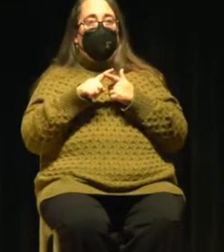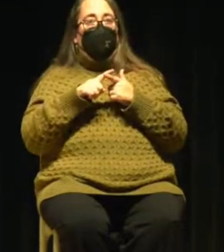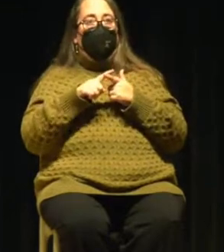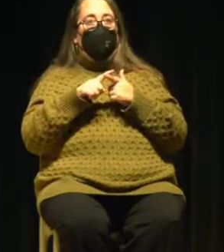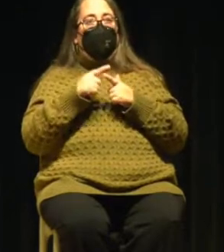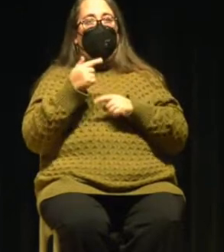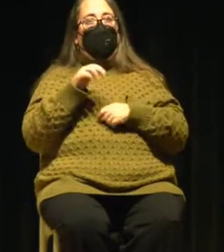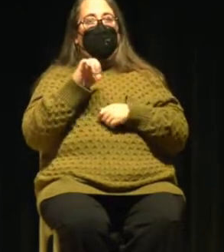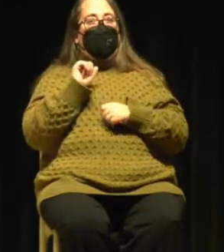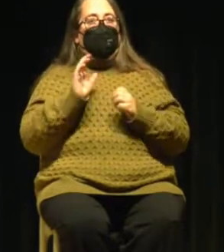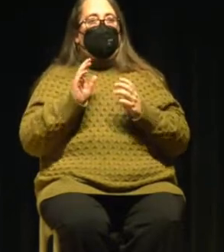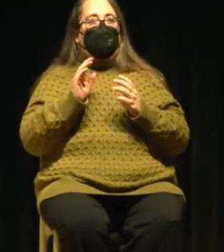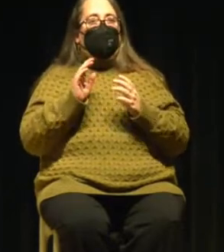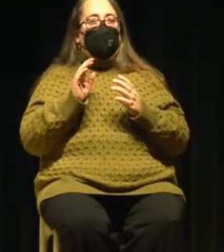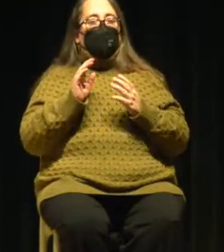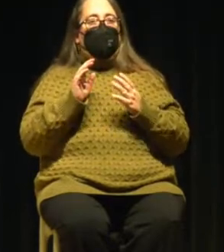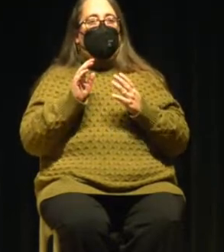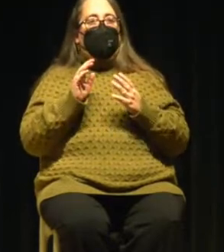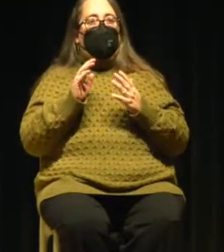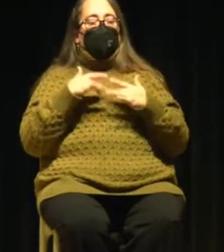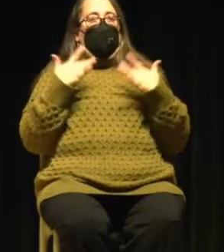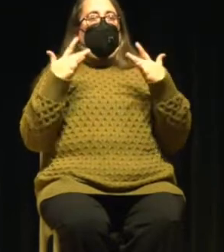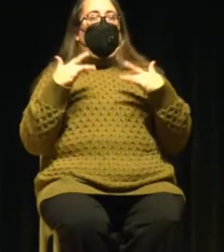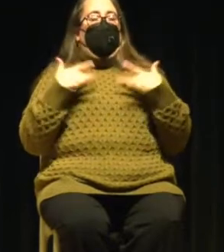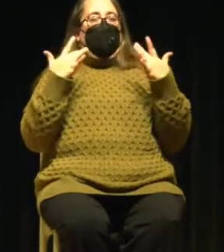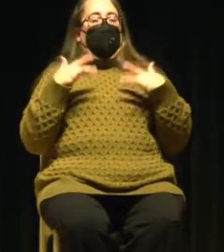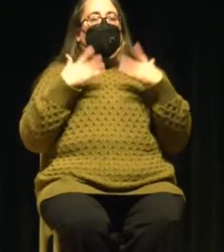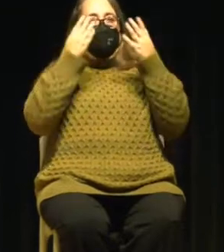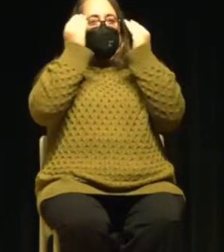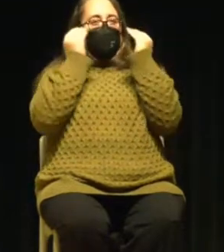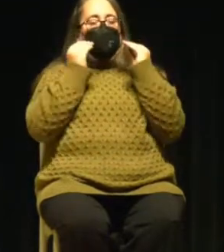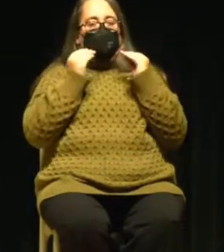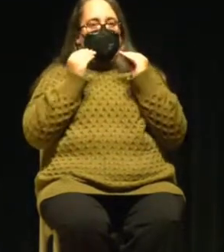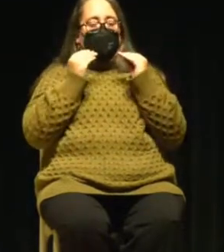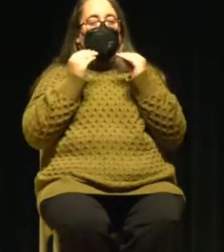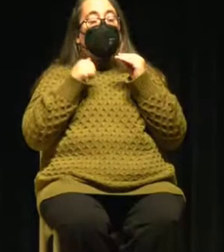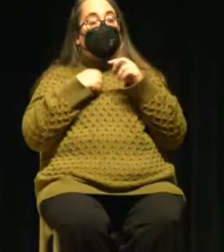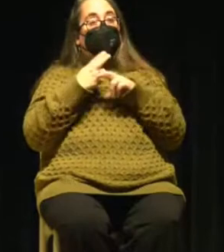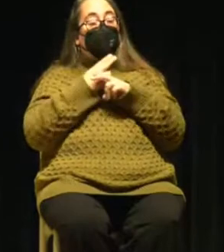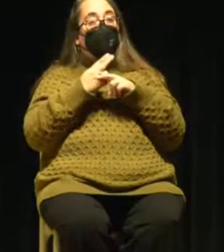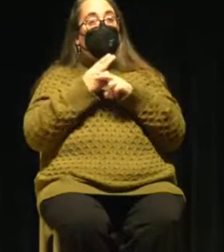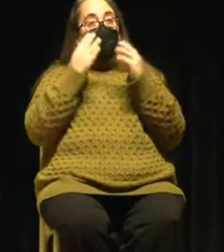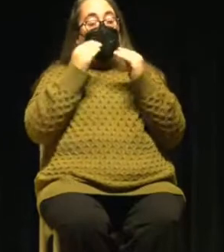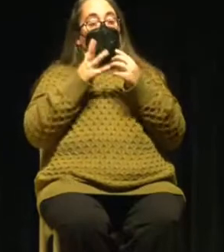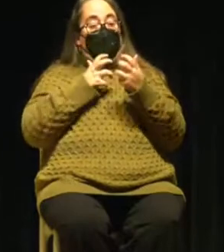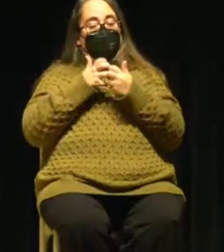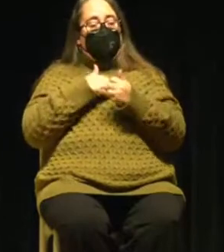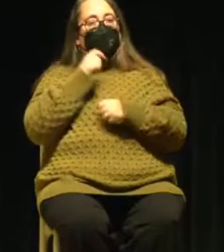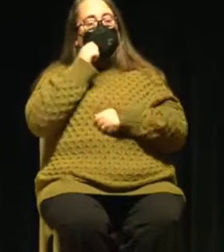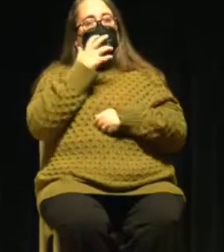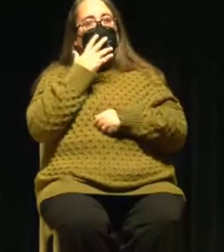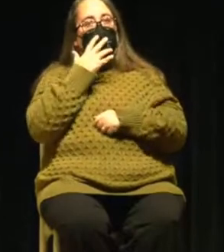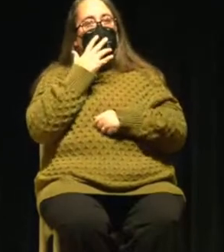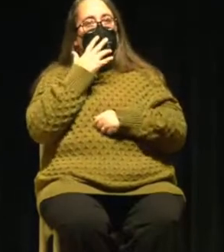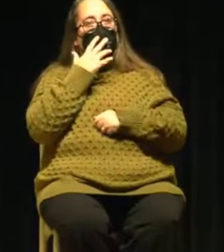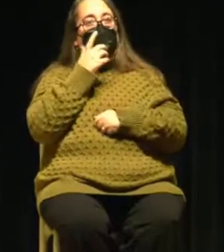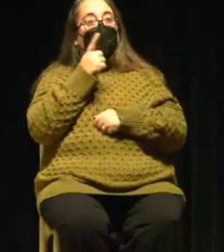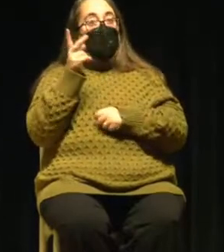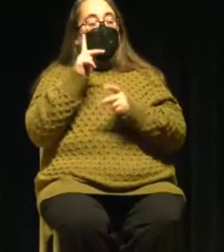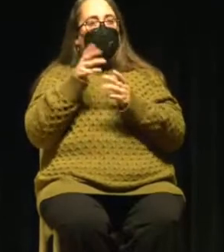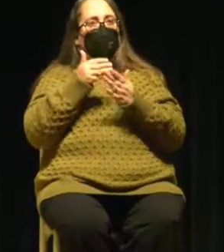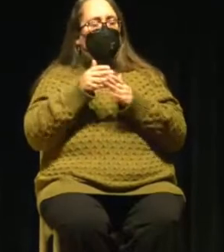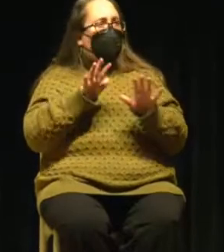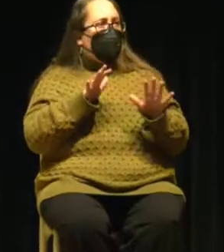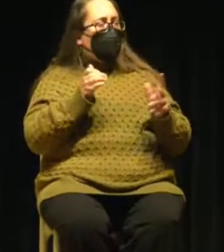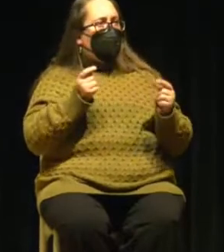geisha type, very, very like stark white foundation. So when I started wearing foundation that actually matched my skin color, there were people close to me who were like,